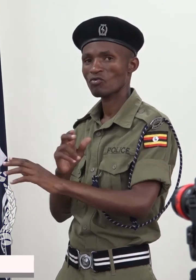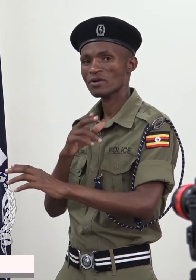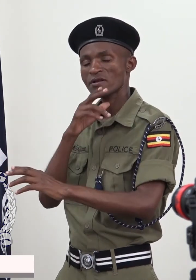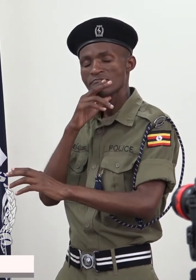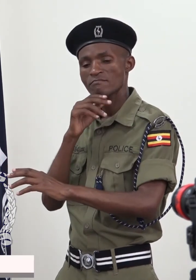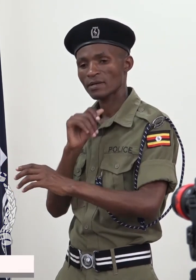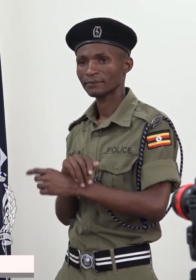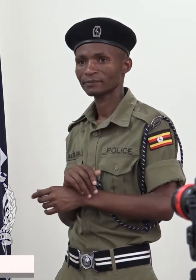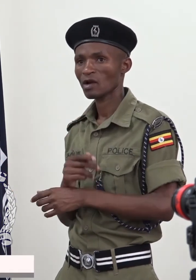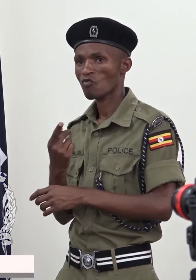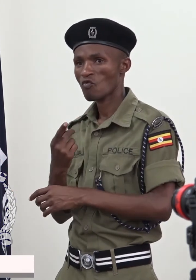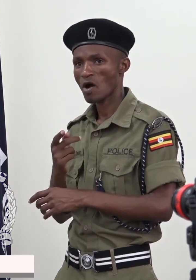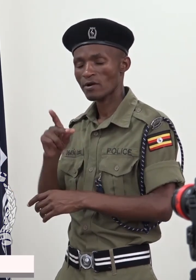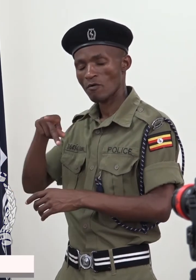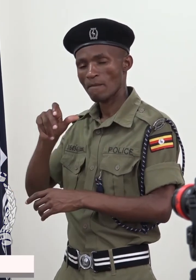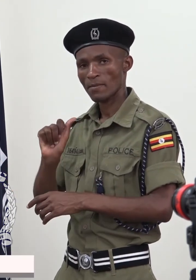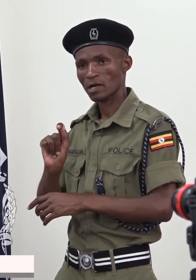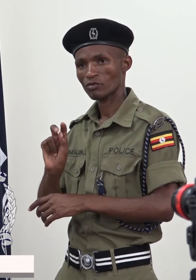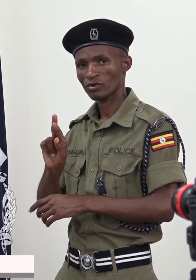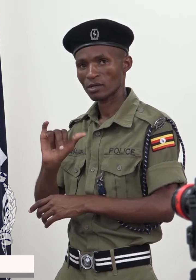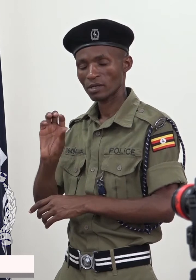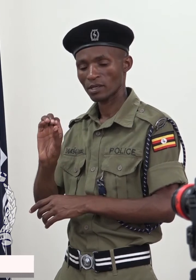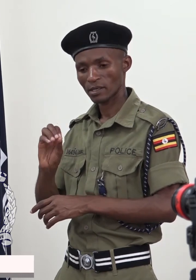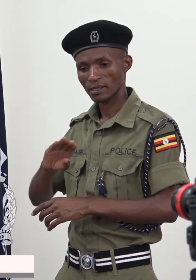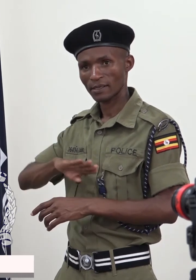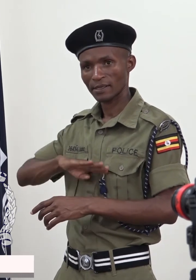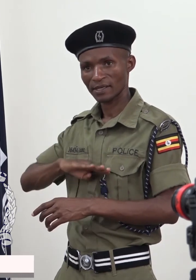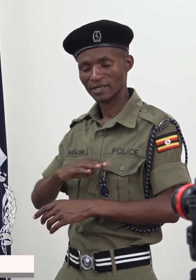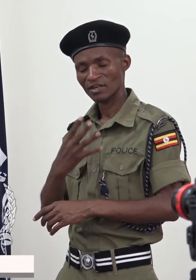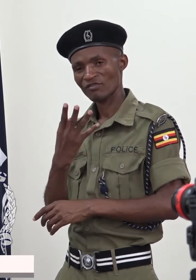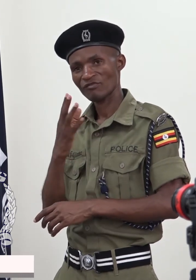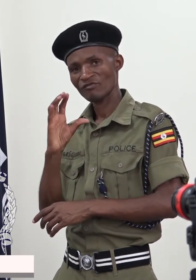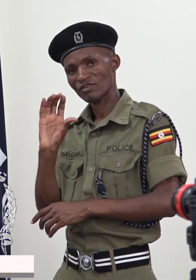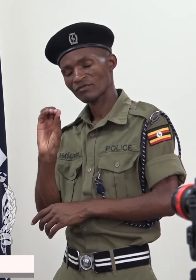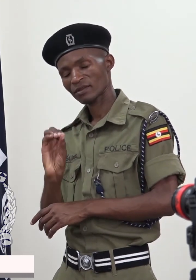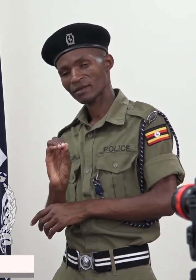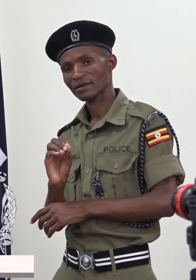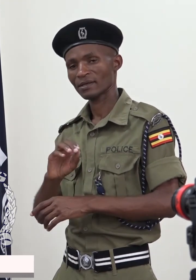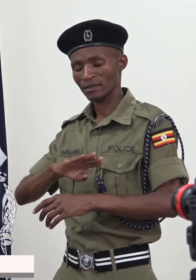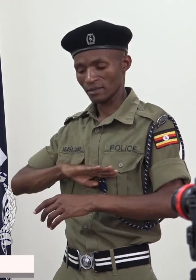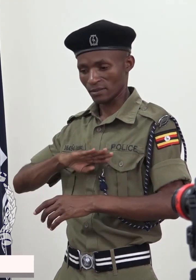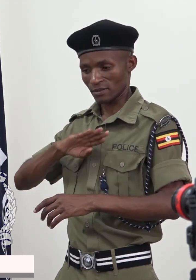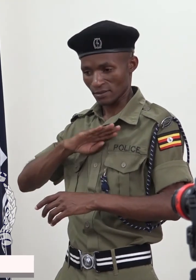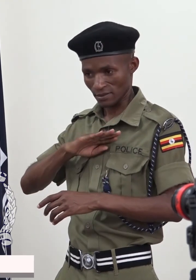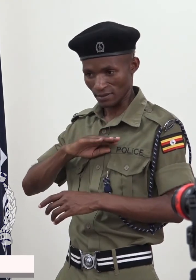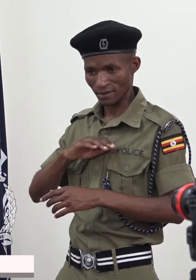Patrick was a 50-year-old local guard. And for him, he was dragged towards the